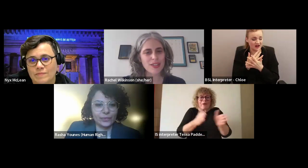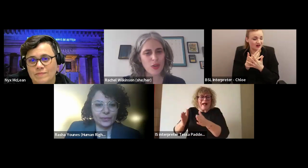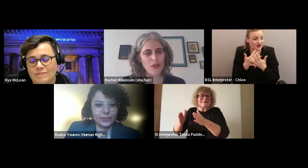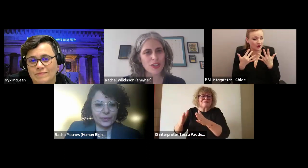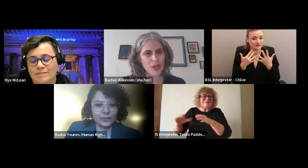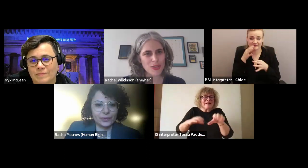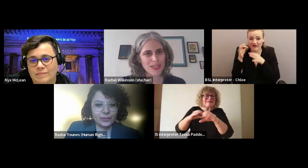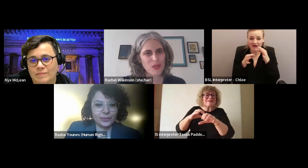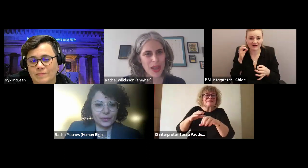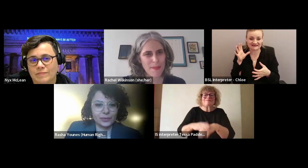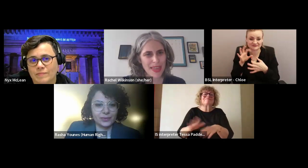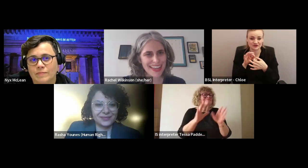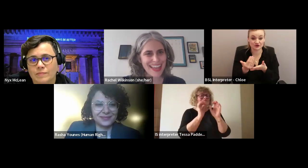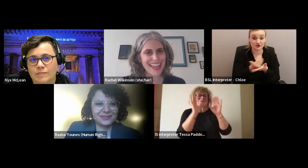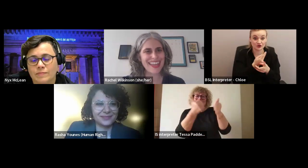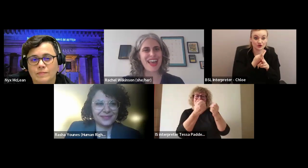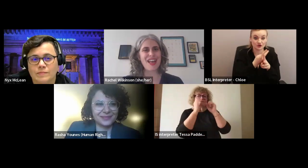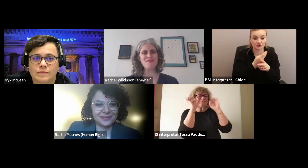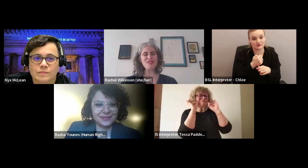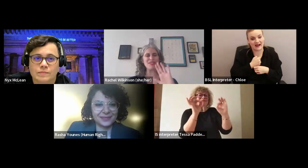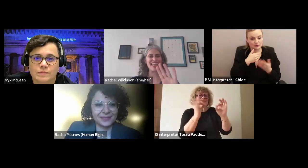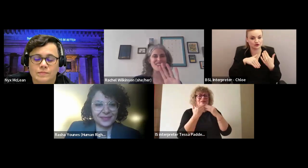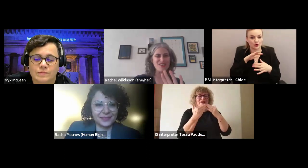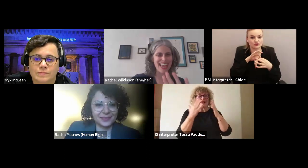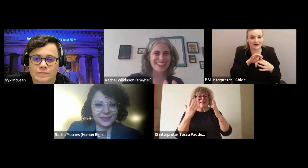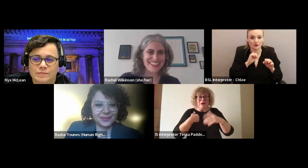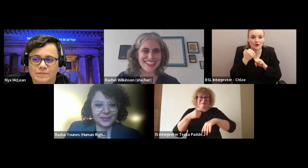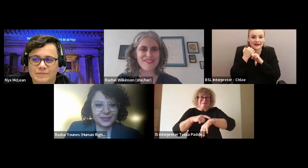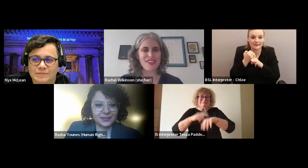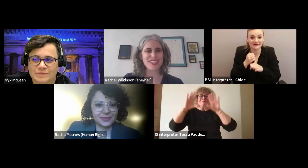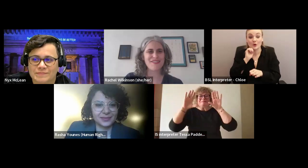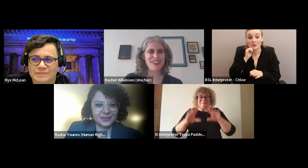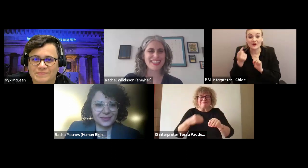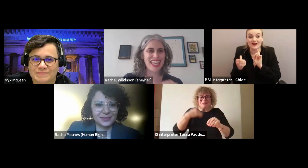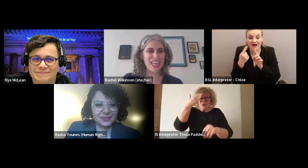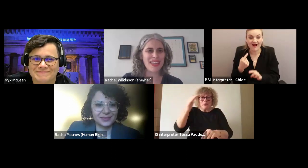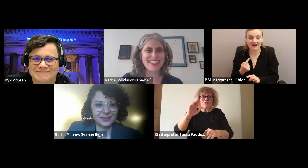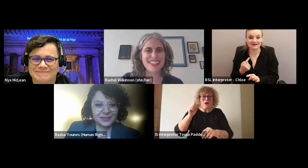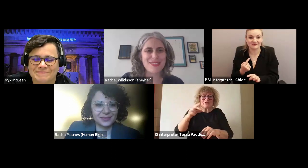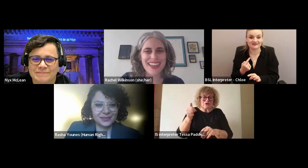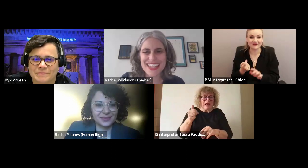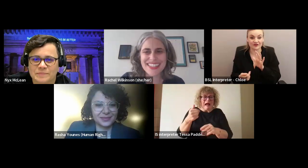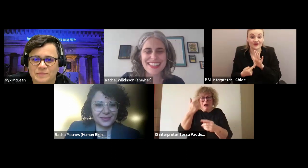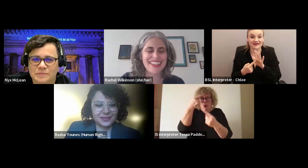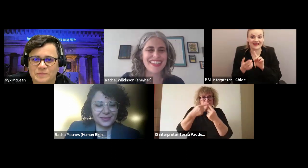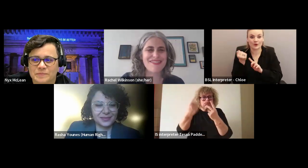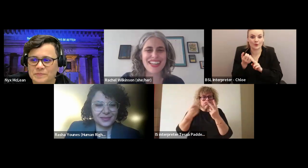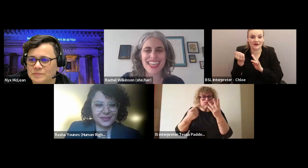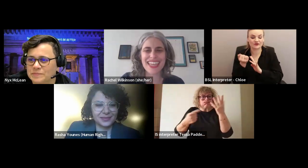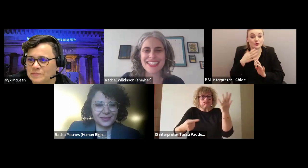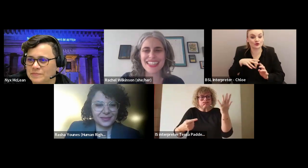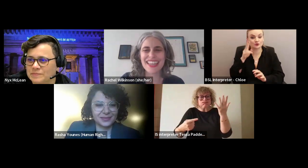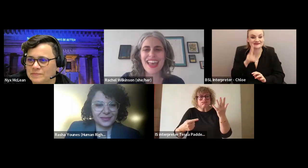asks with Secure Our Socials and your campaign, and we will take those answers of those are the first key wins that you would like to see